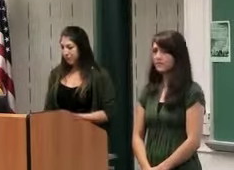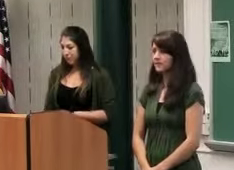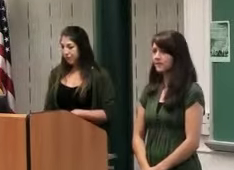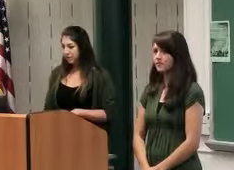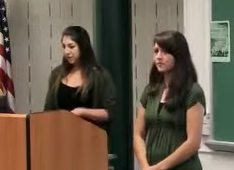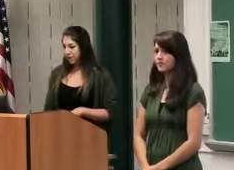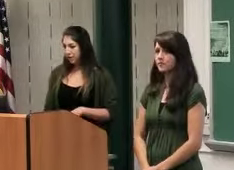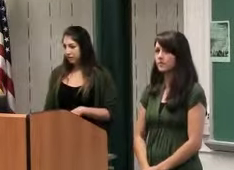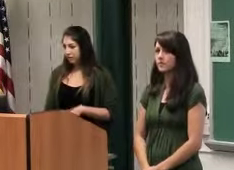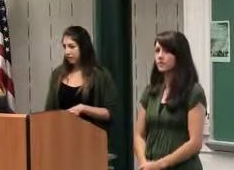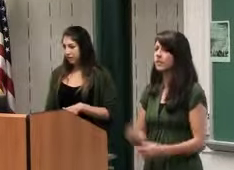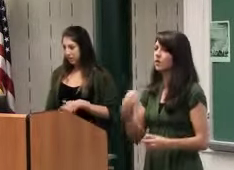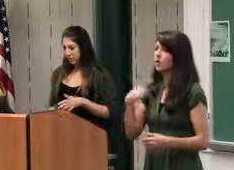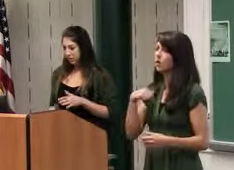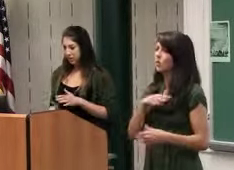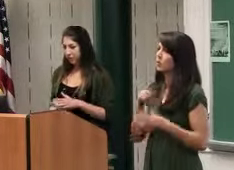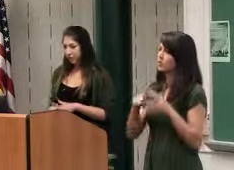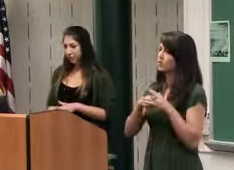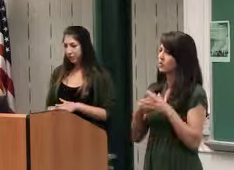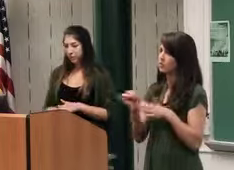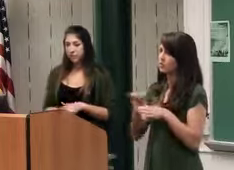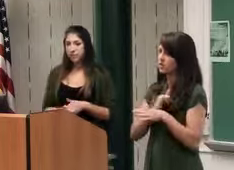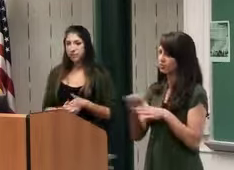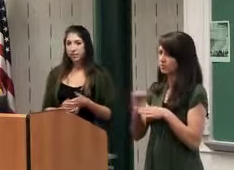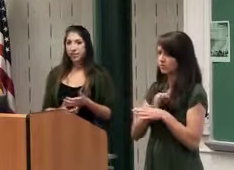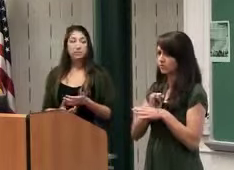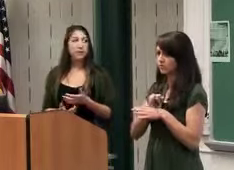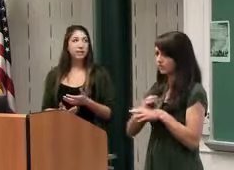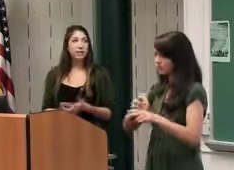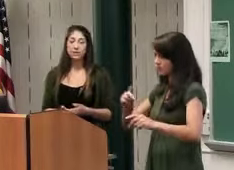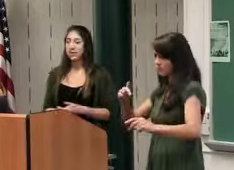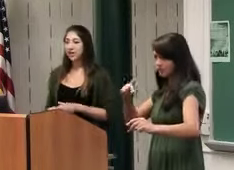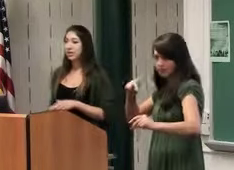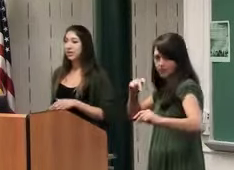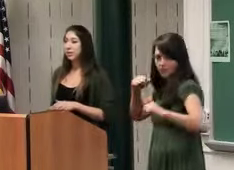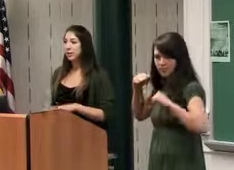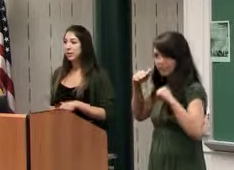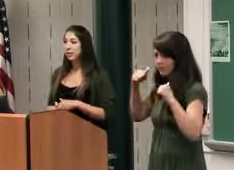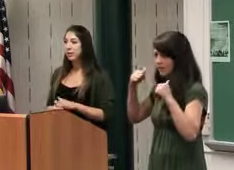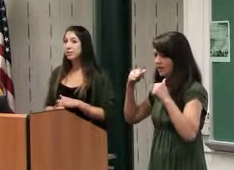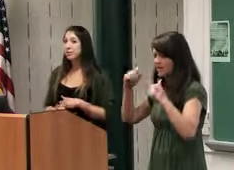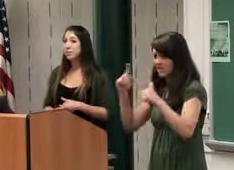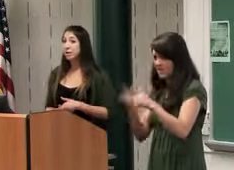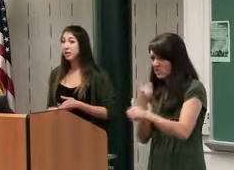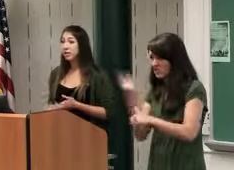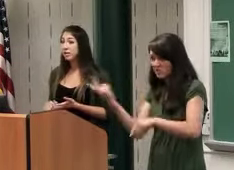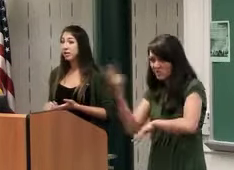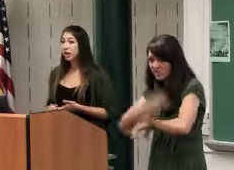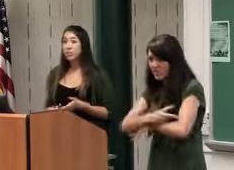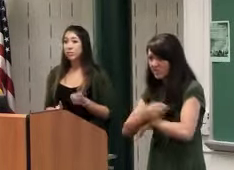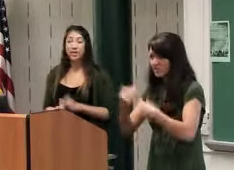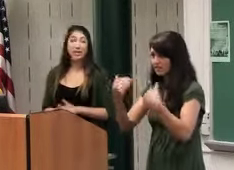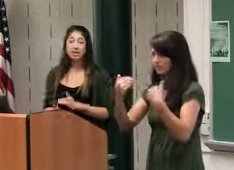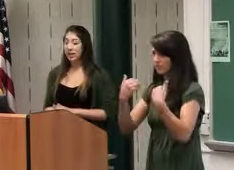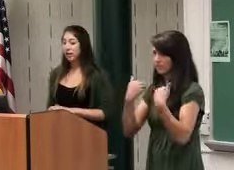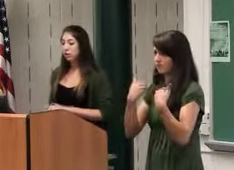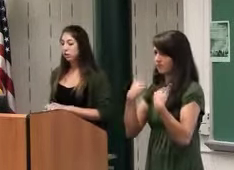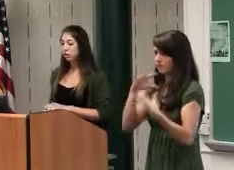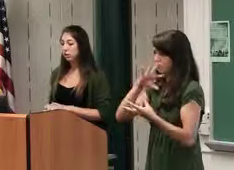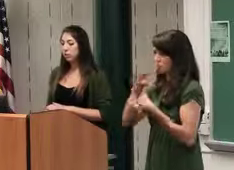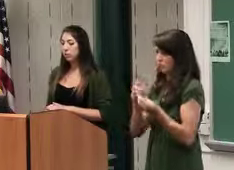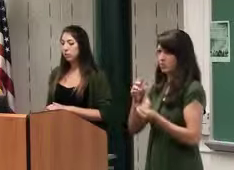We pretty much started off this internship full force. Within my first 2 days, I had 20 hours of work of both B